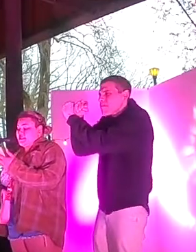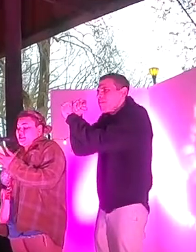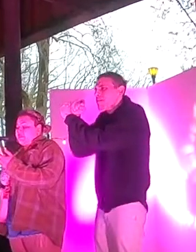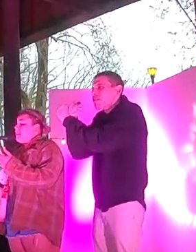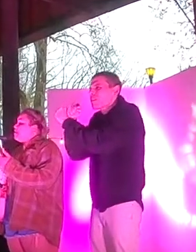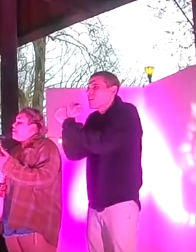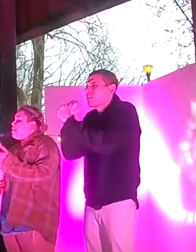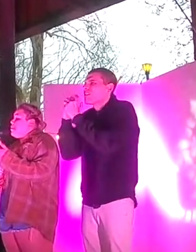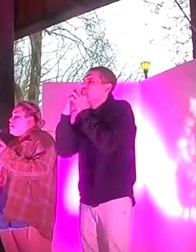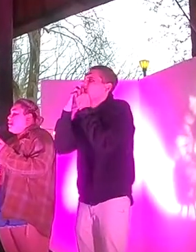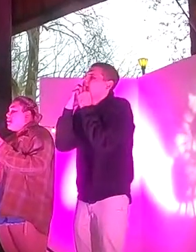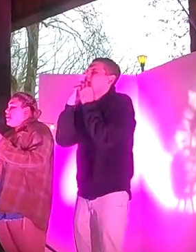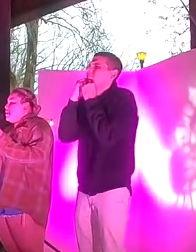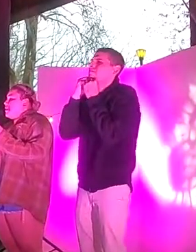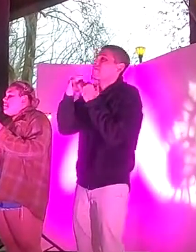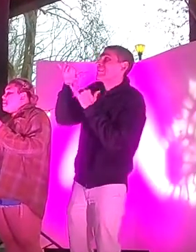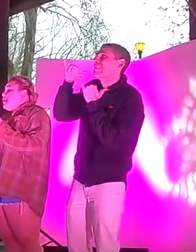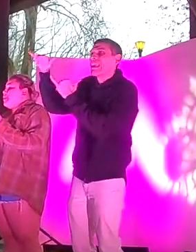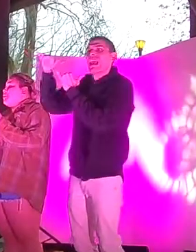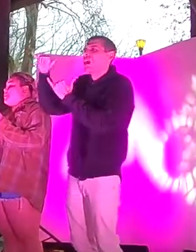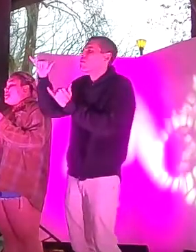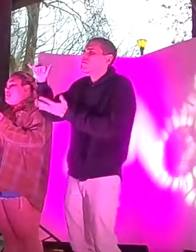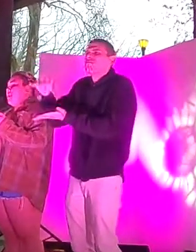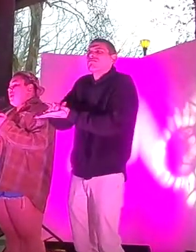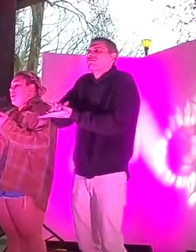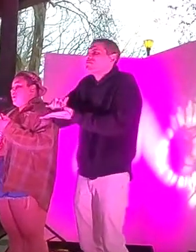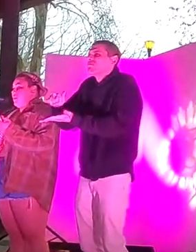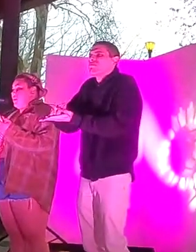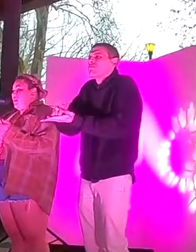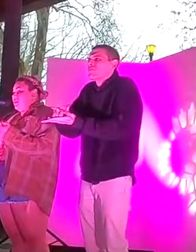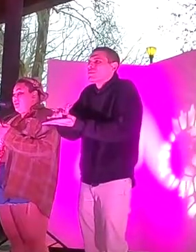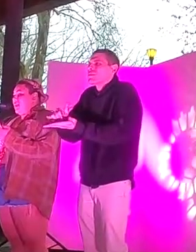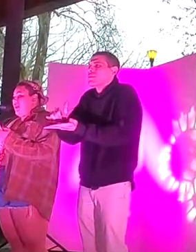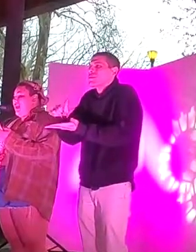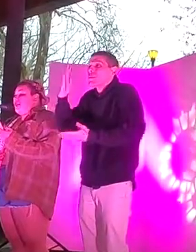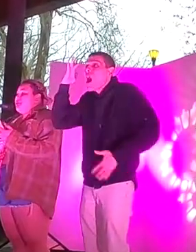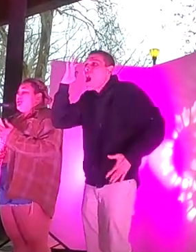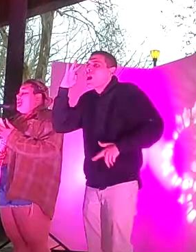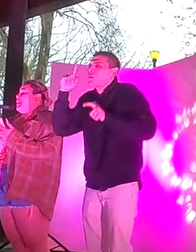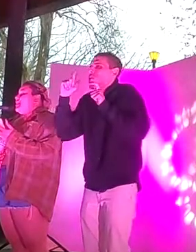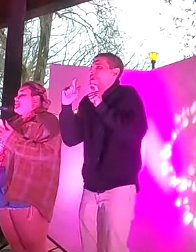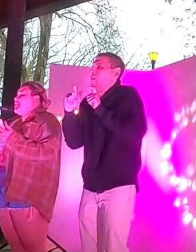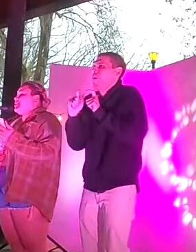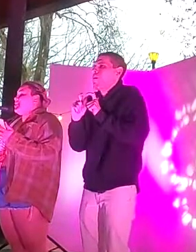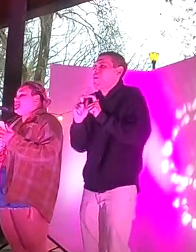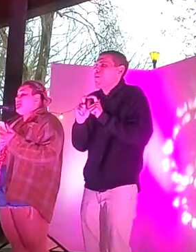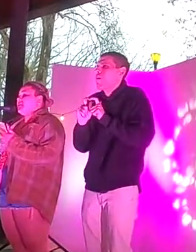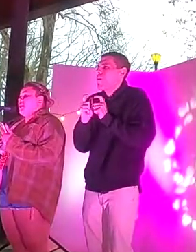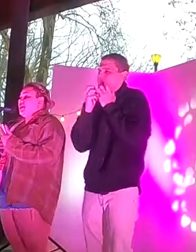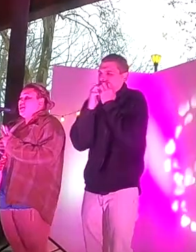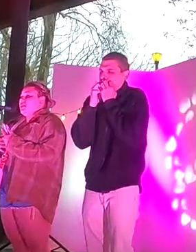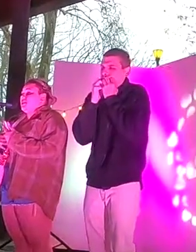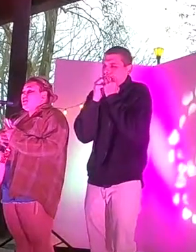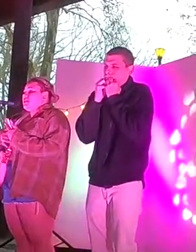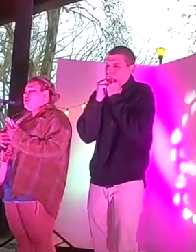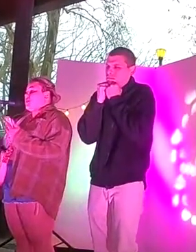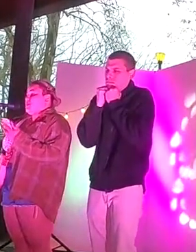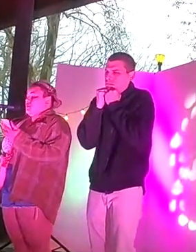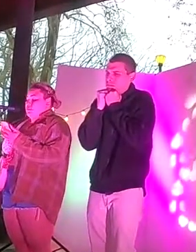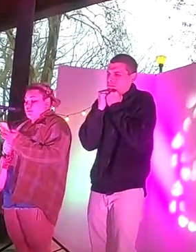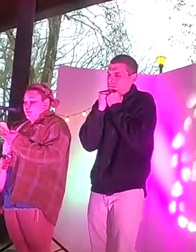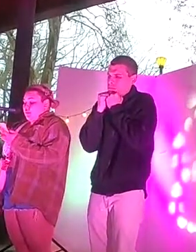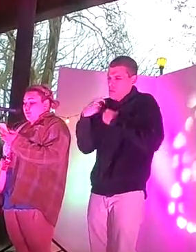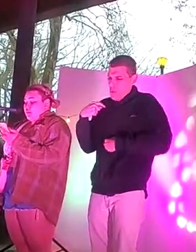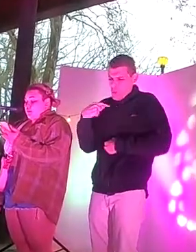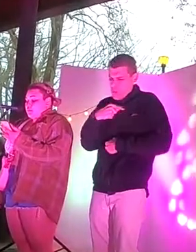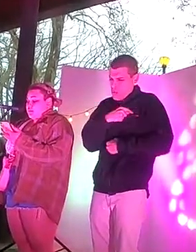could they cherish something so small? How could we cherish something